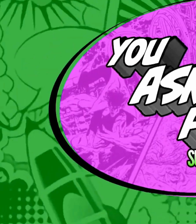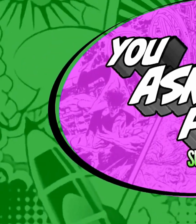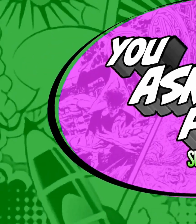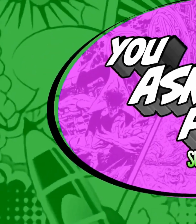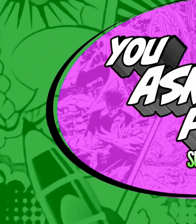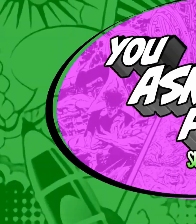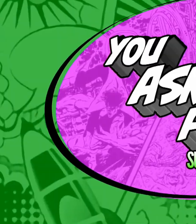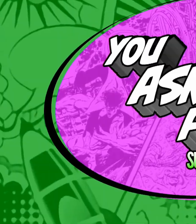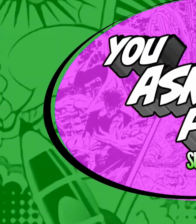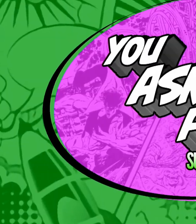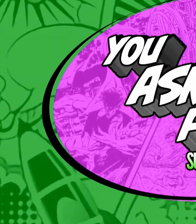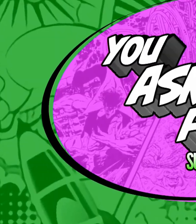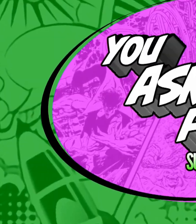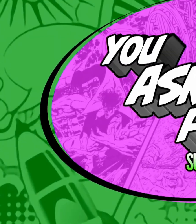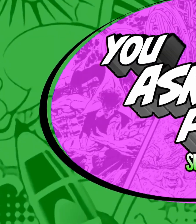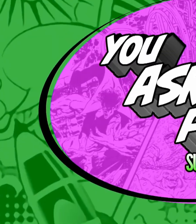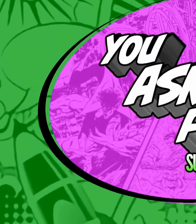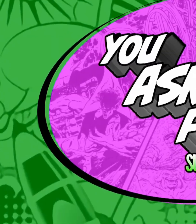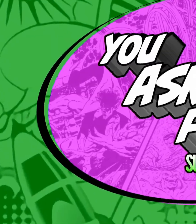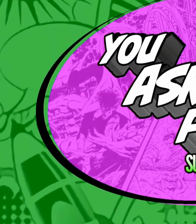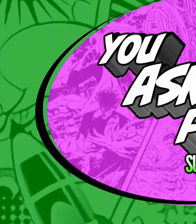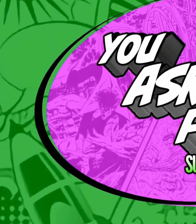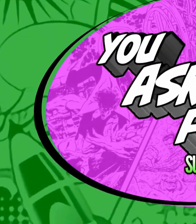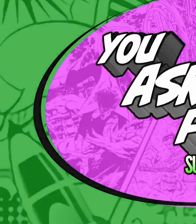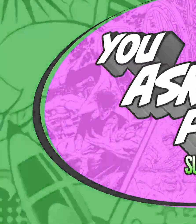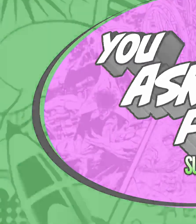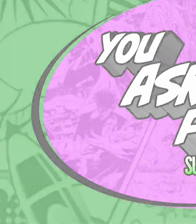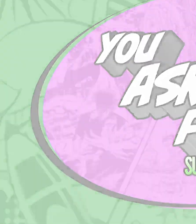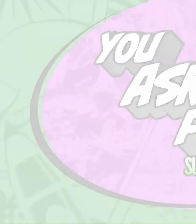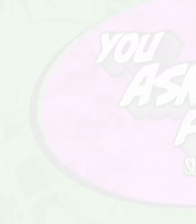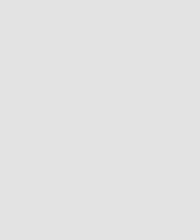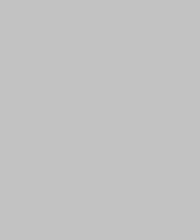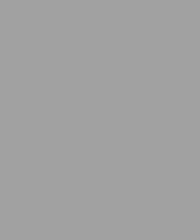comes between us. I'm gonna let you